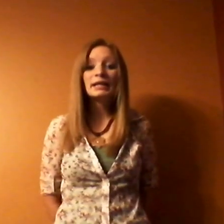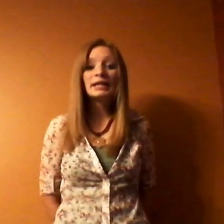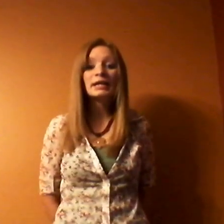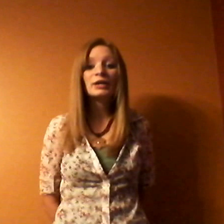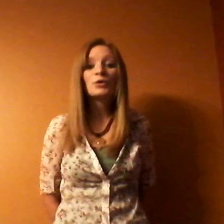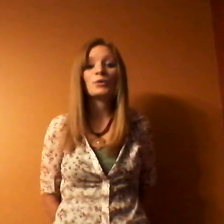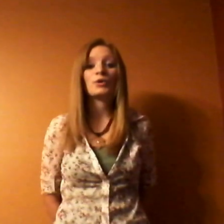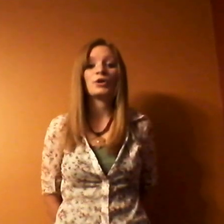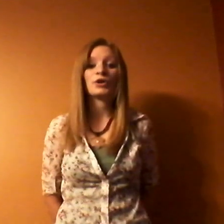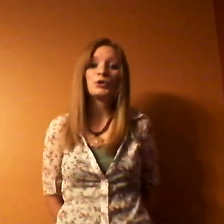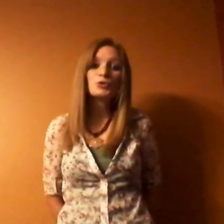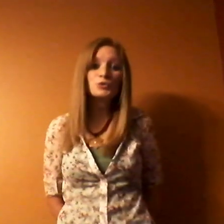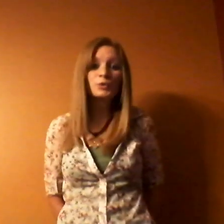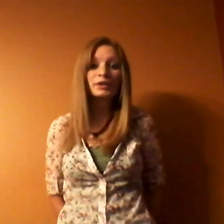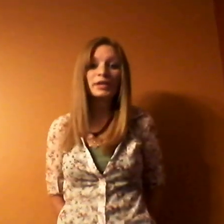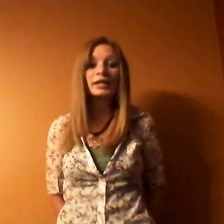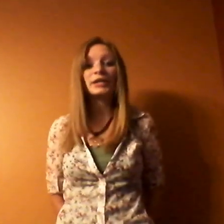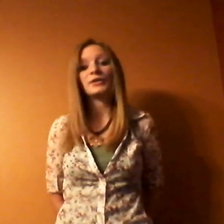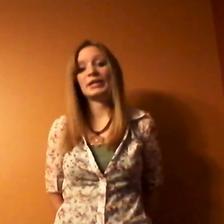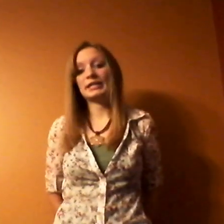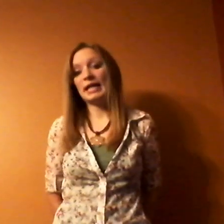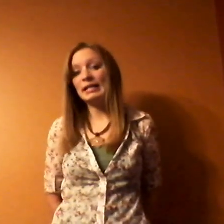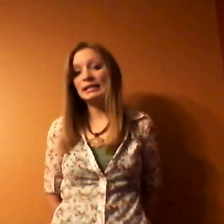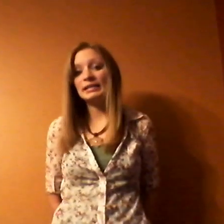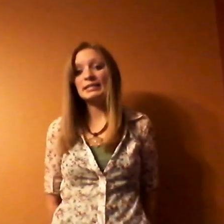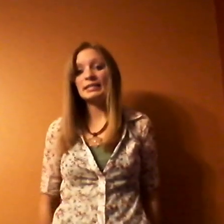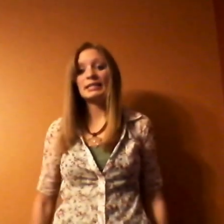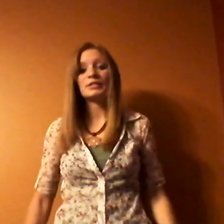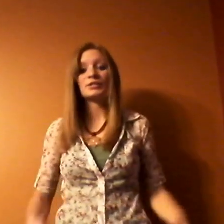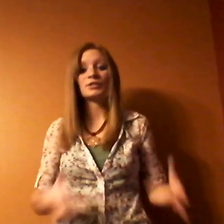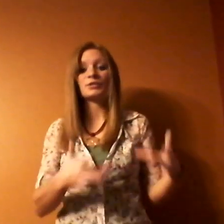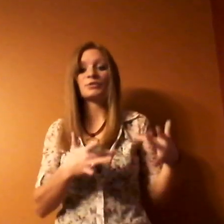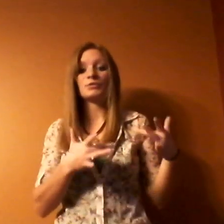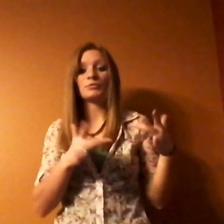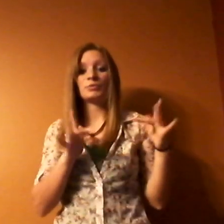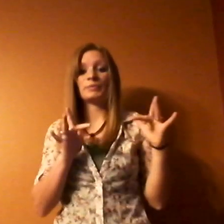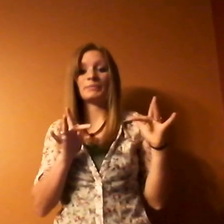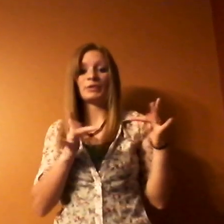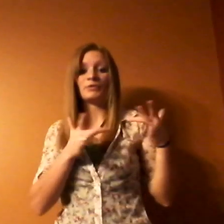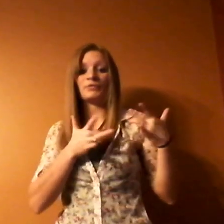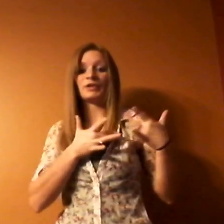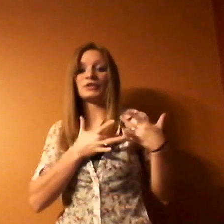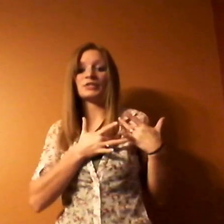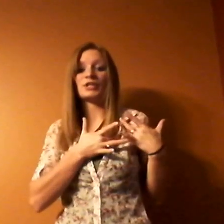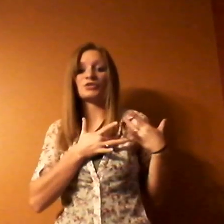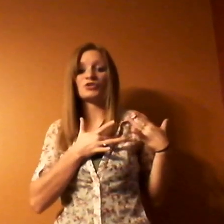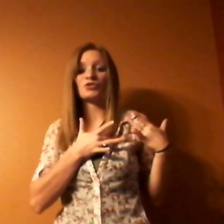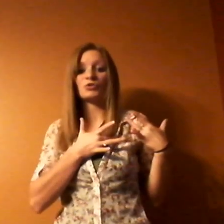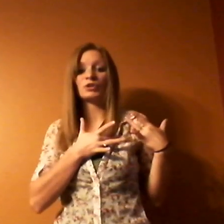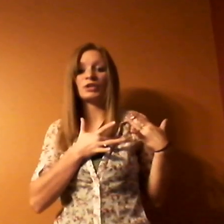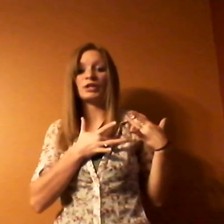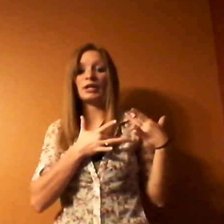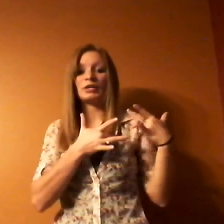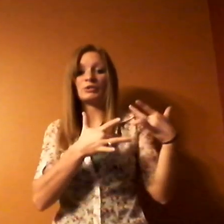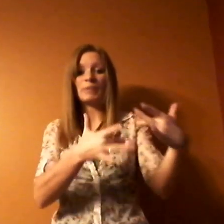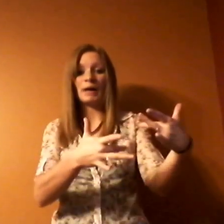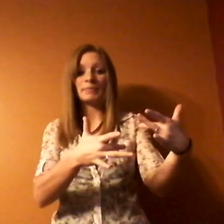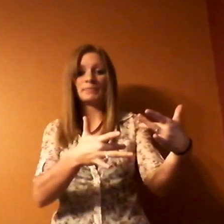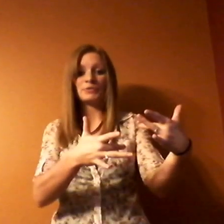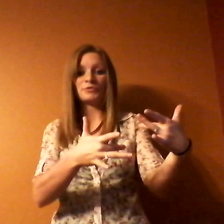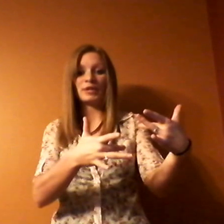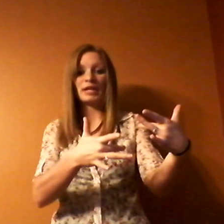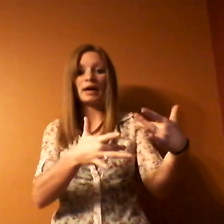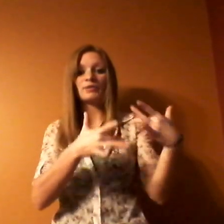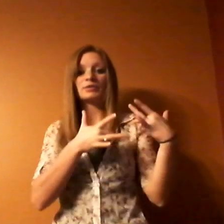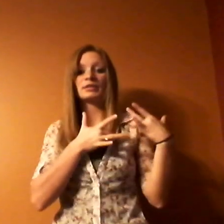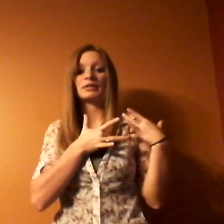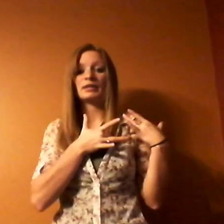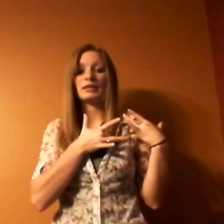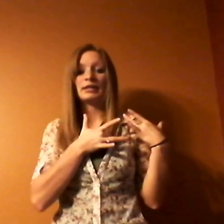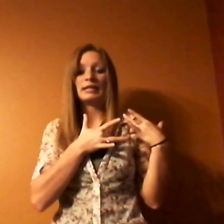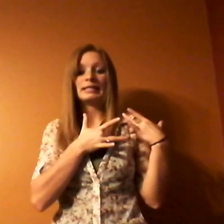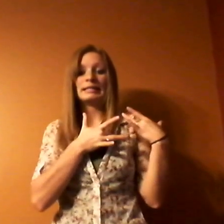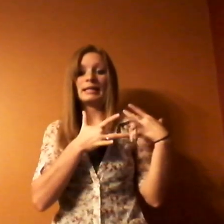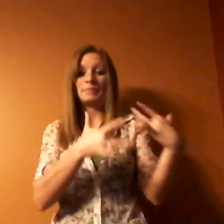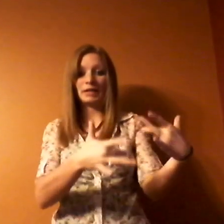Typically or usually or a tendency to would be middle fingers touch your shoulder and you pop them straight out.